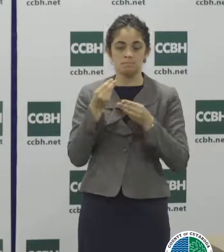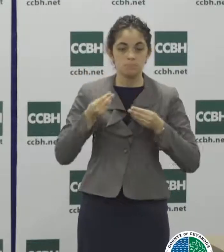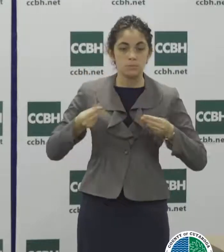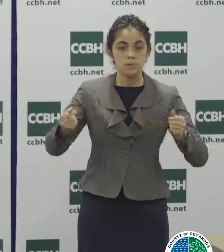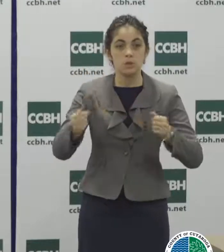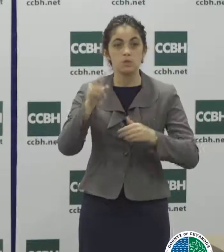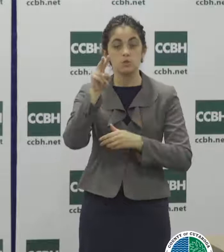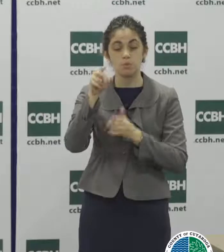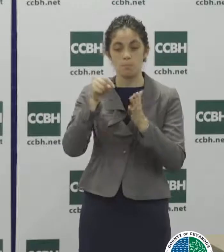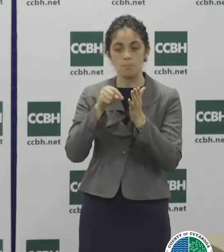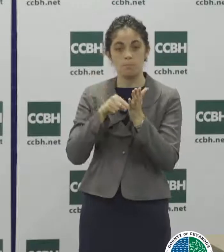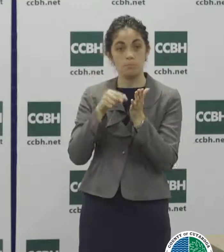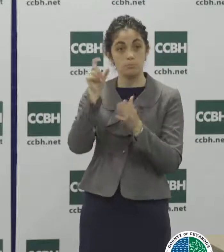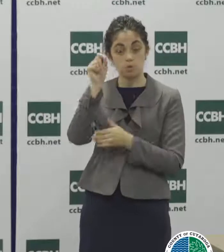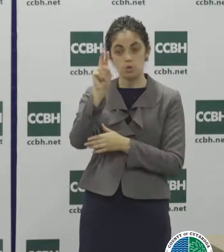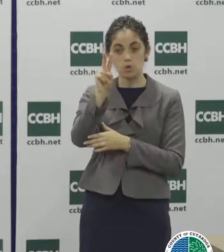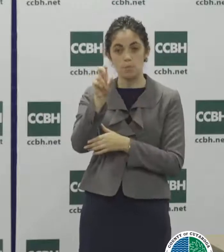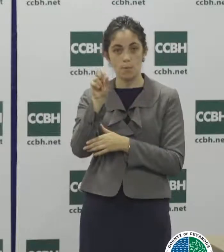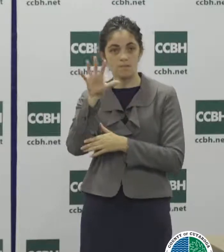was $2.5 million.